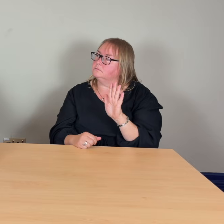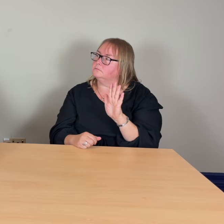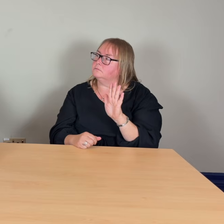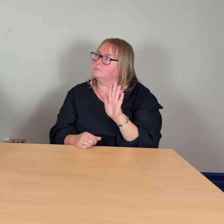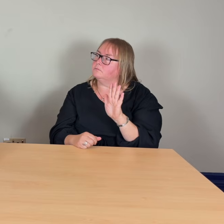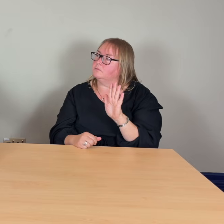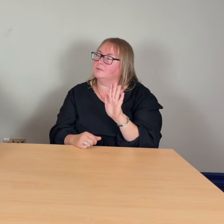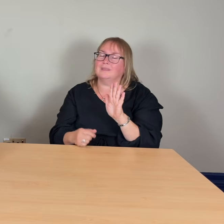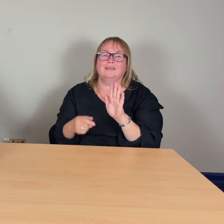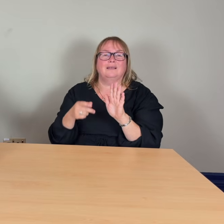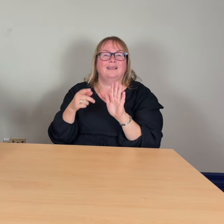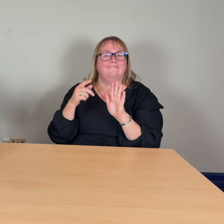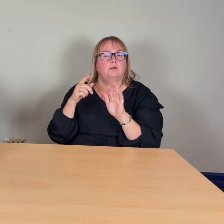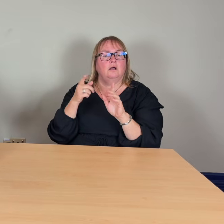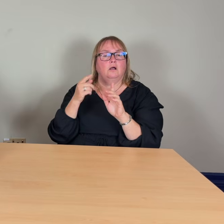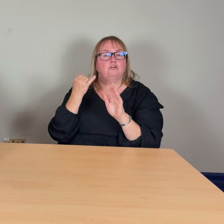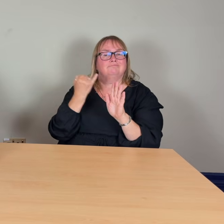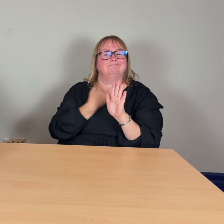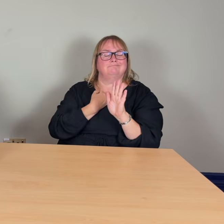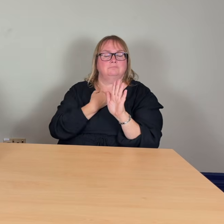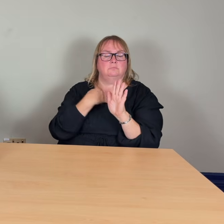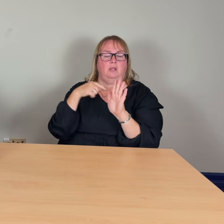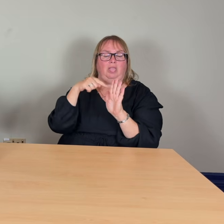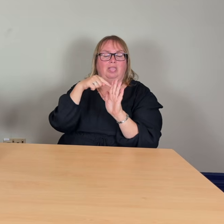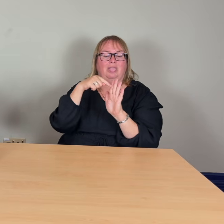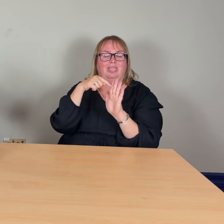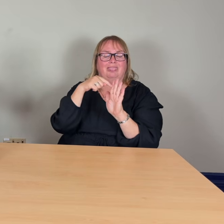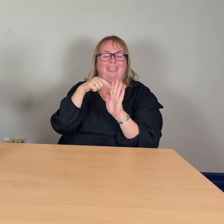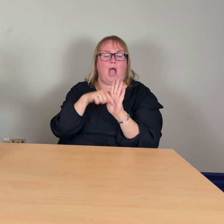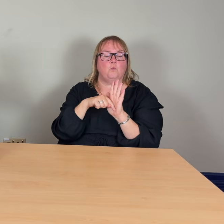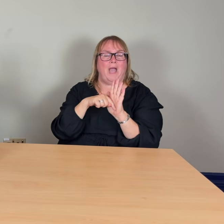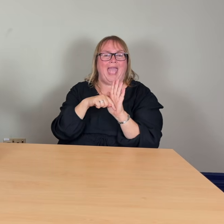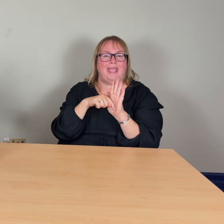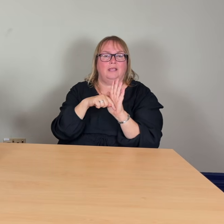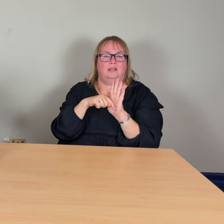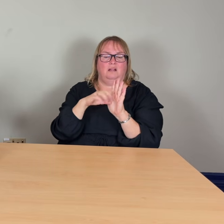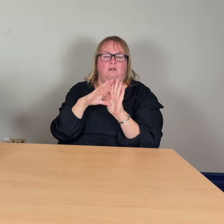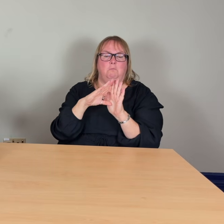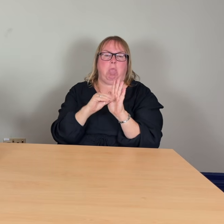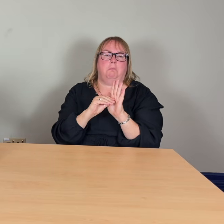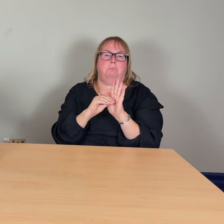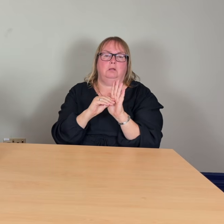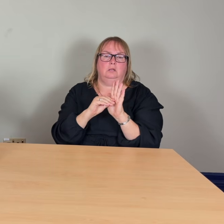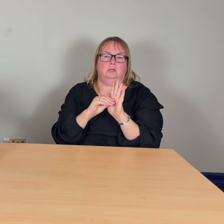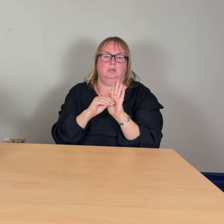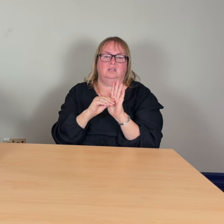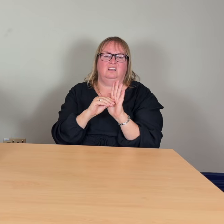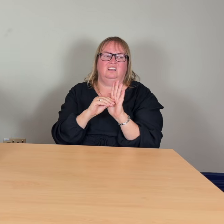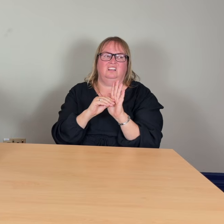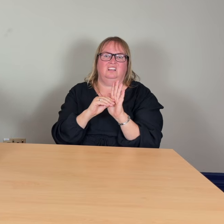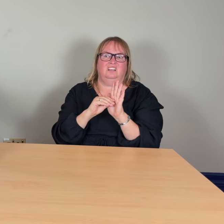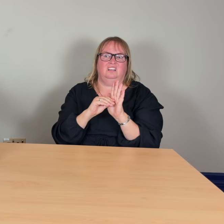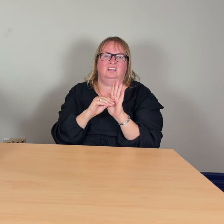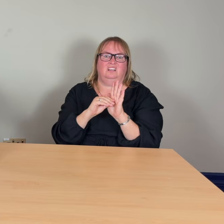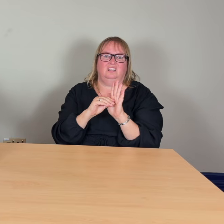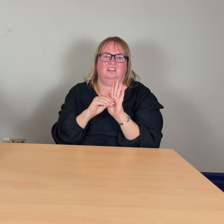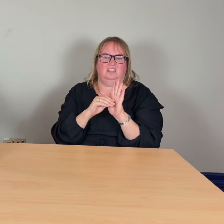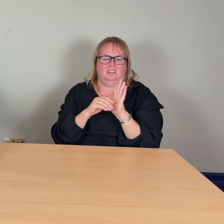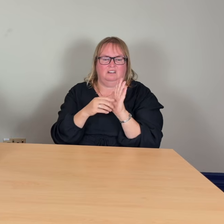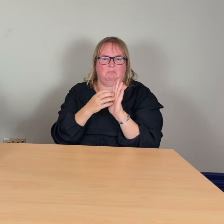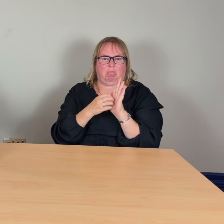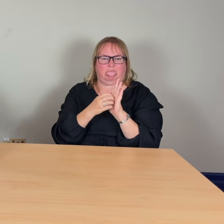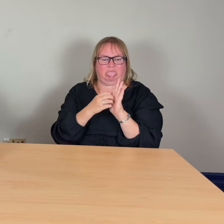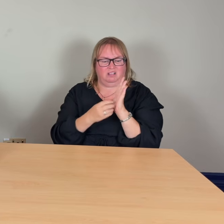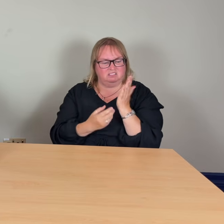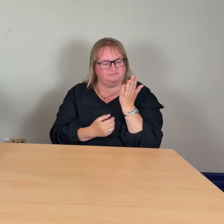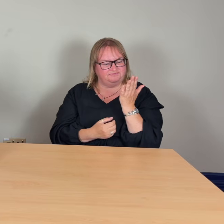If I were to start at the edges and brush inward, what it will do is it will scrunch my shape up and it will end up in just a